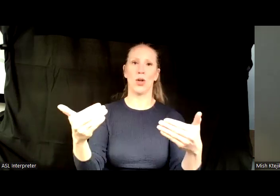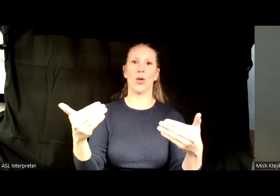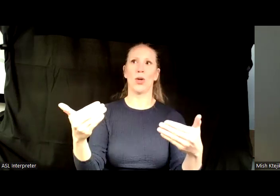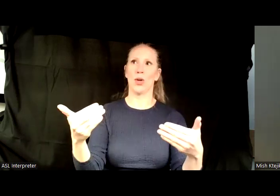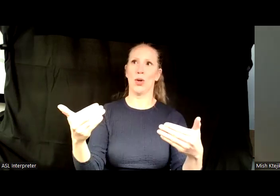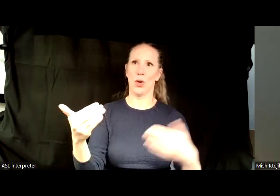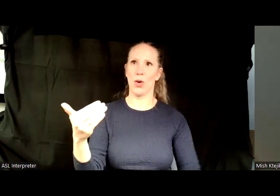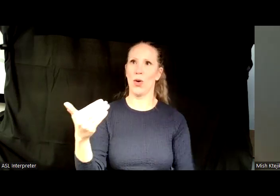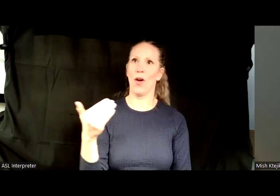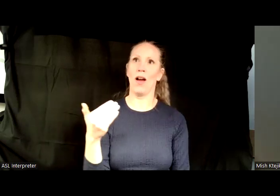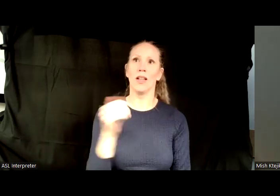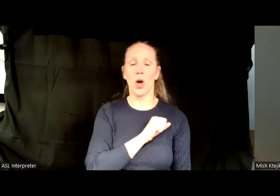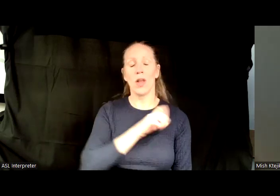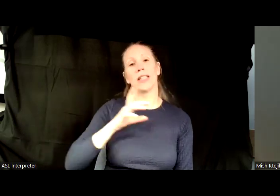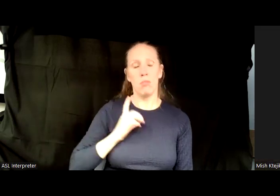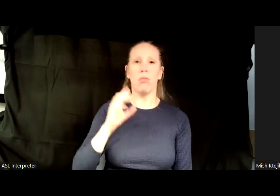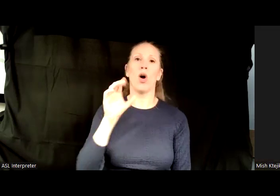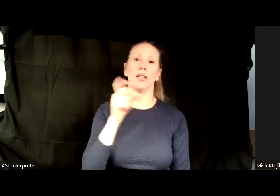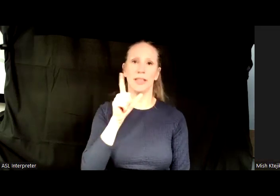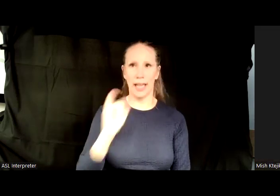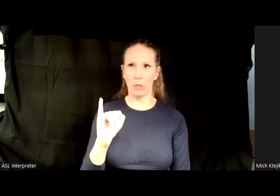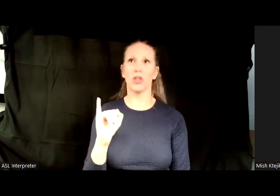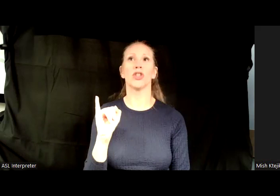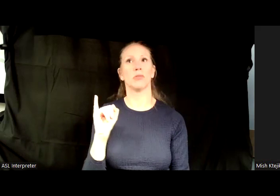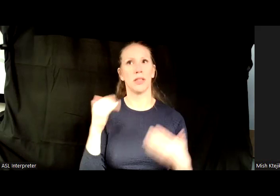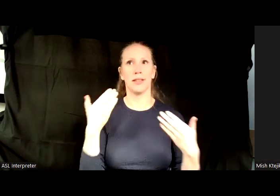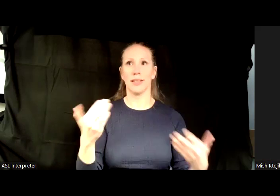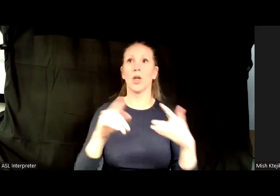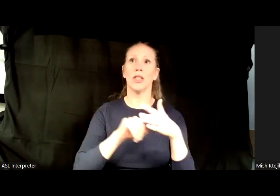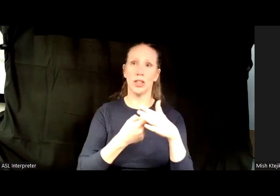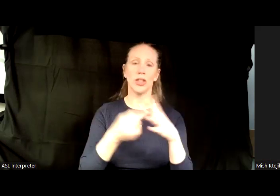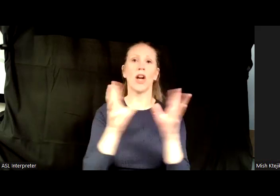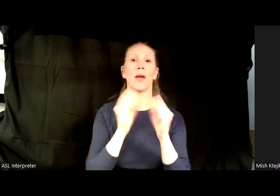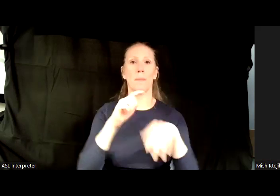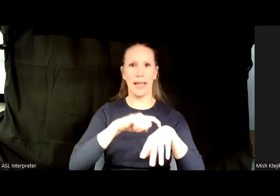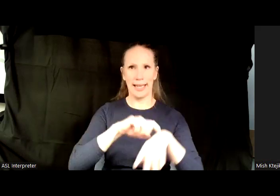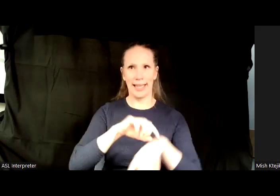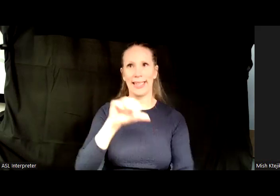Okay, so she will just voice then. Okay, let's start the meeting now. It's